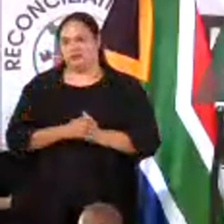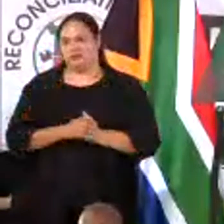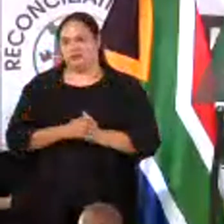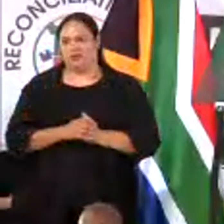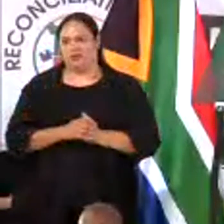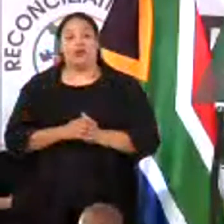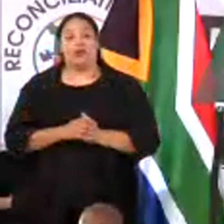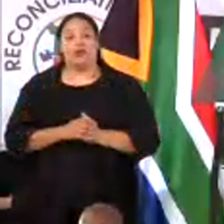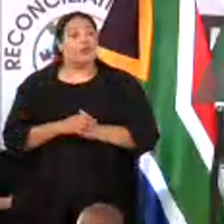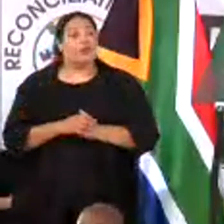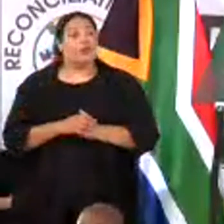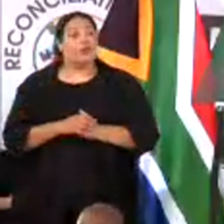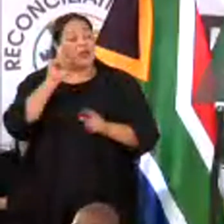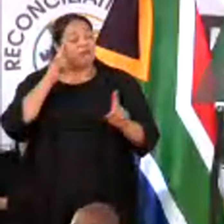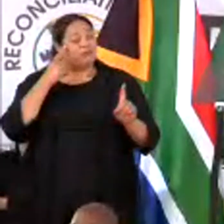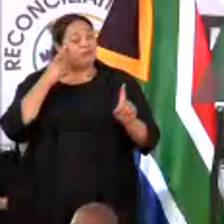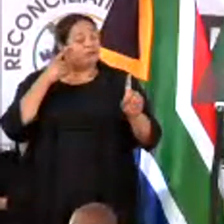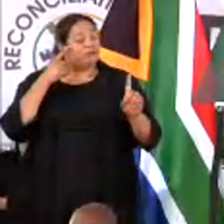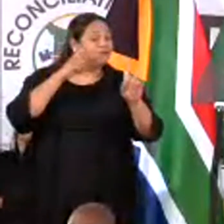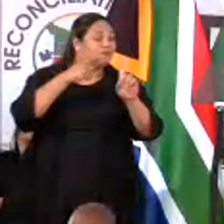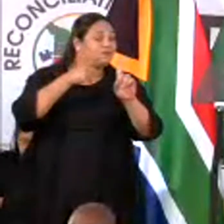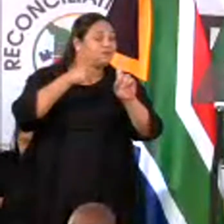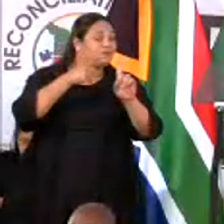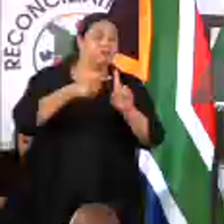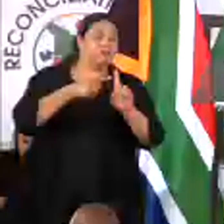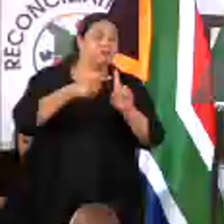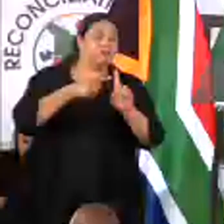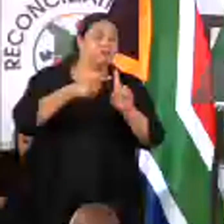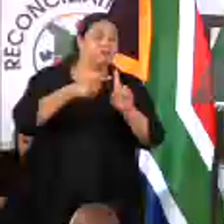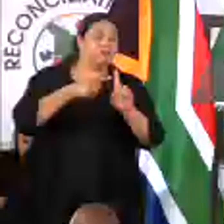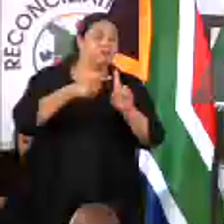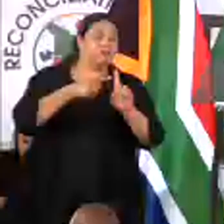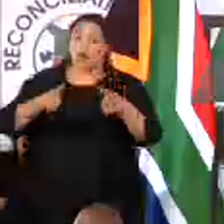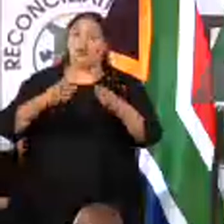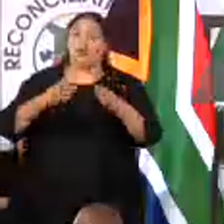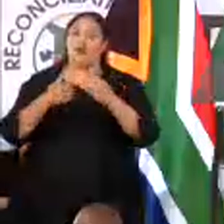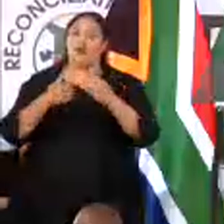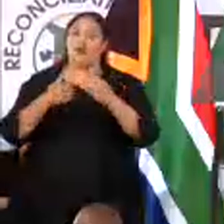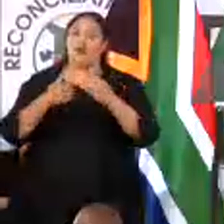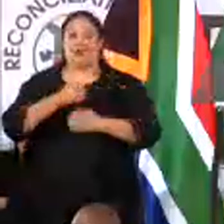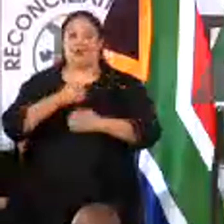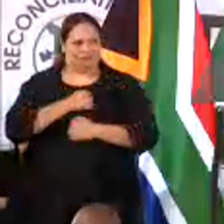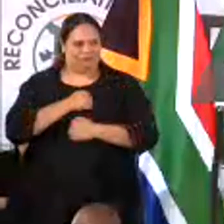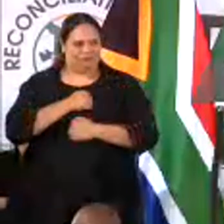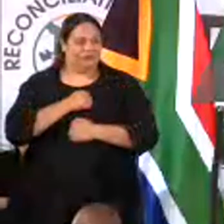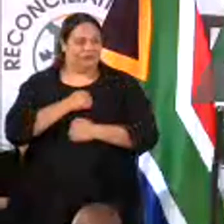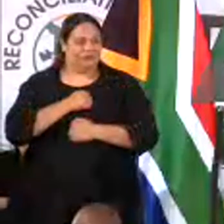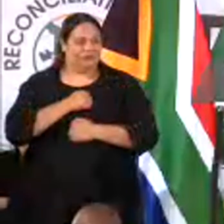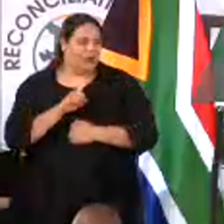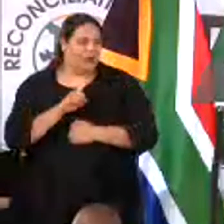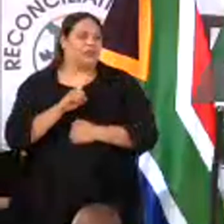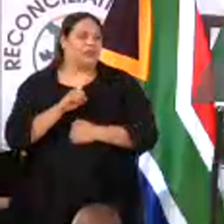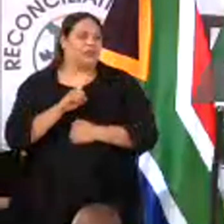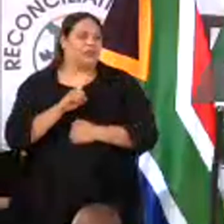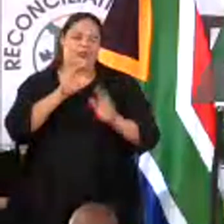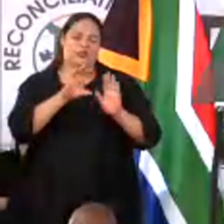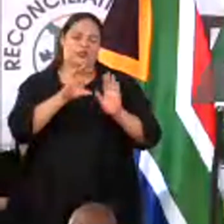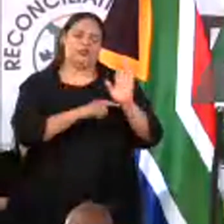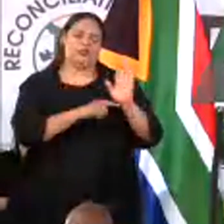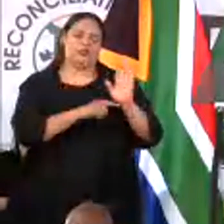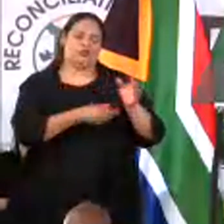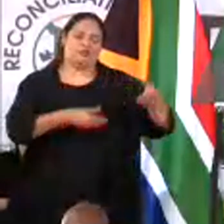the cornerstone of our journey as a country is our